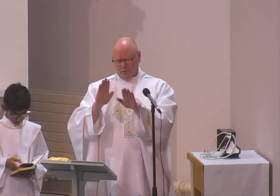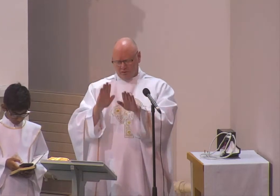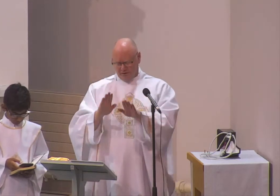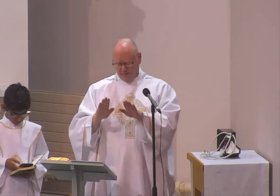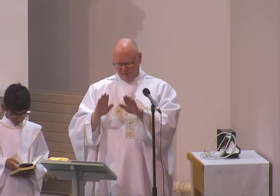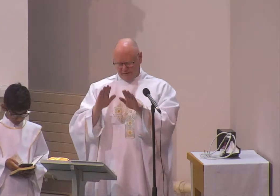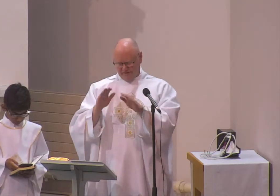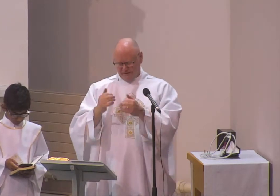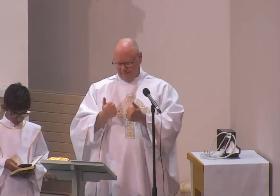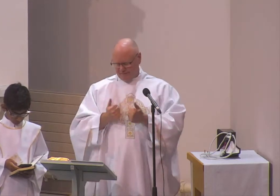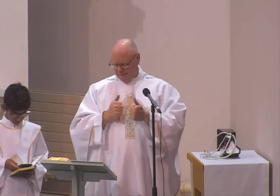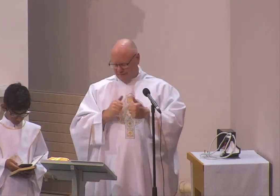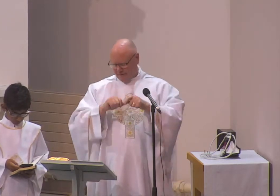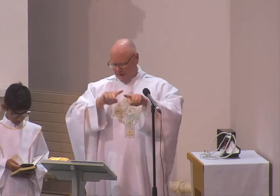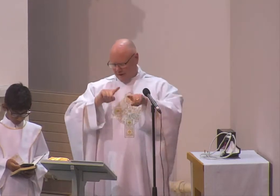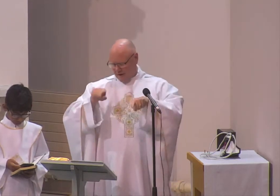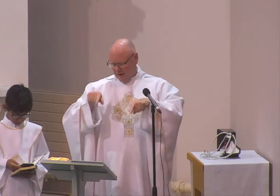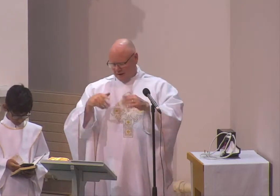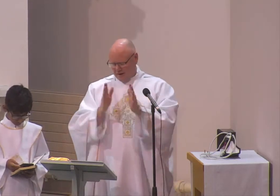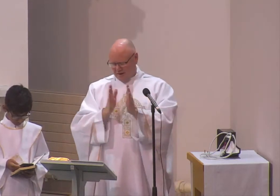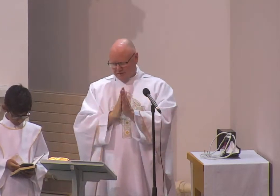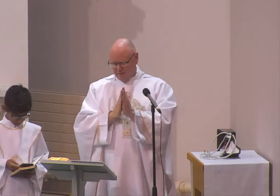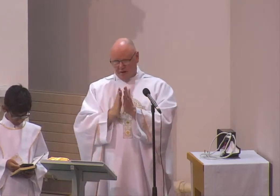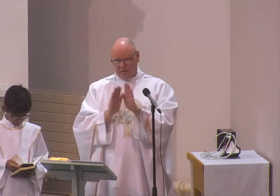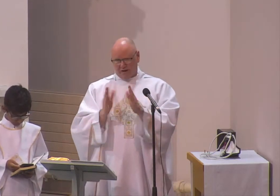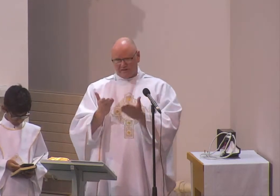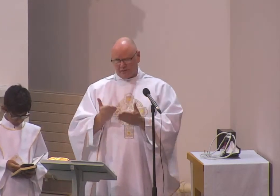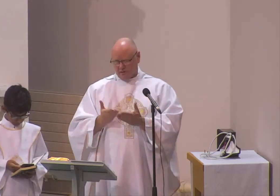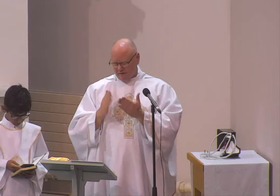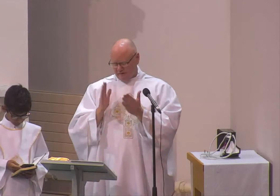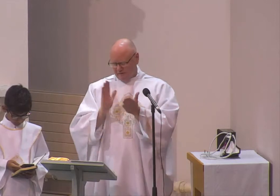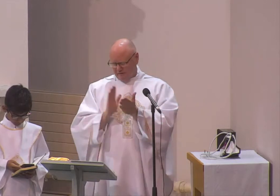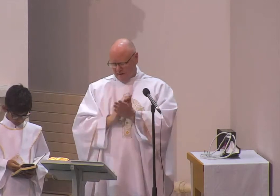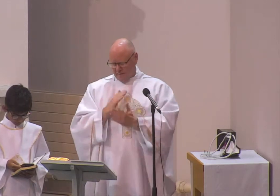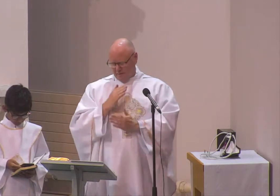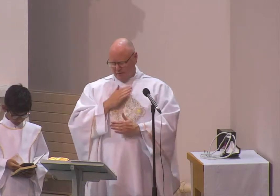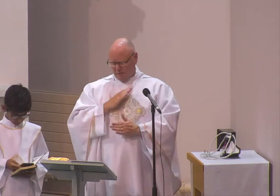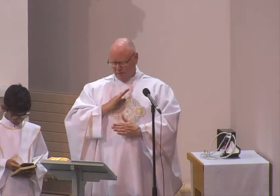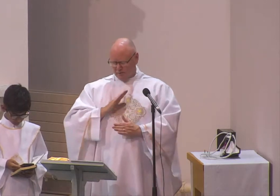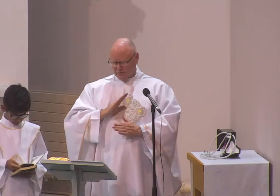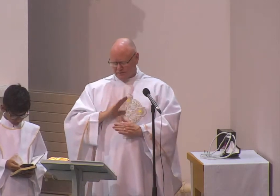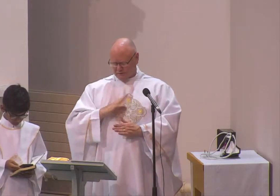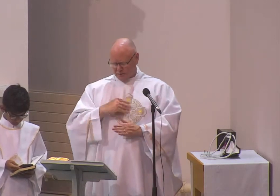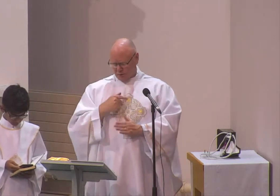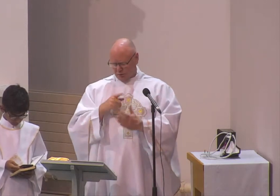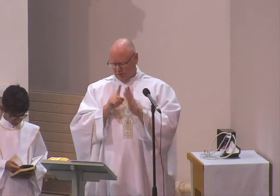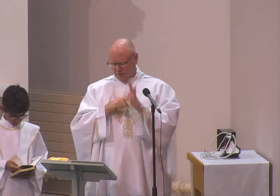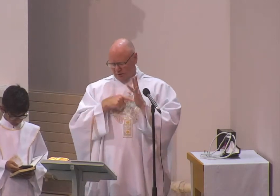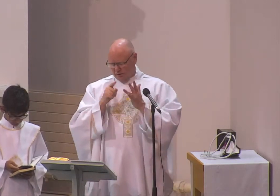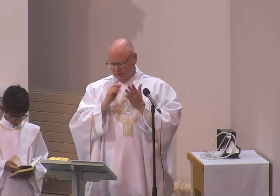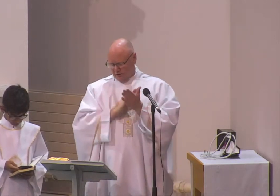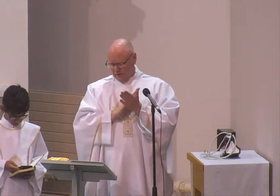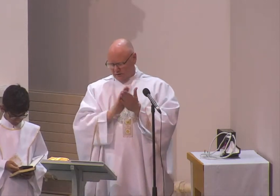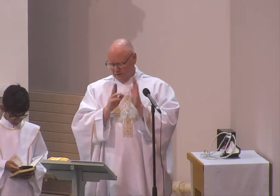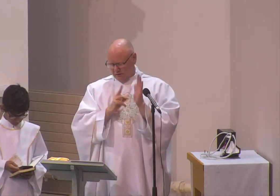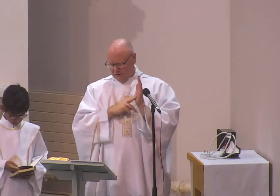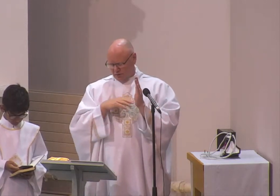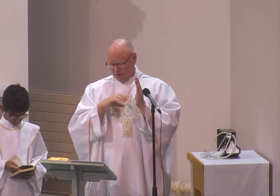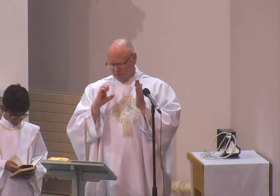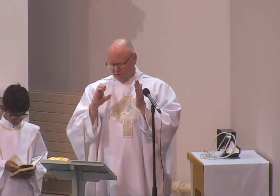have mercy. And let us pray. Our Mass has been offered for the happy repose of the soul of John